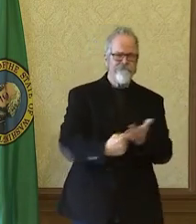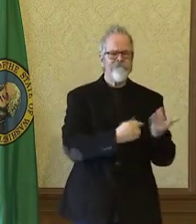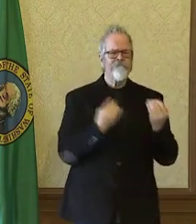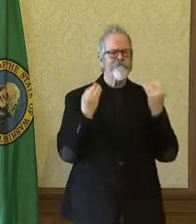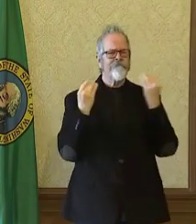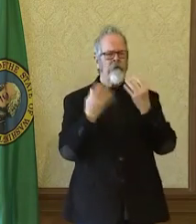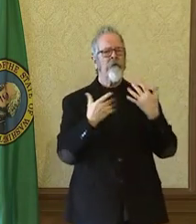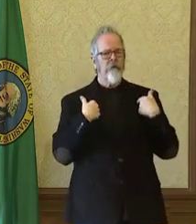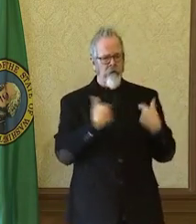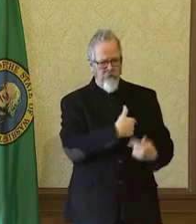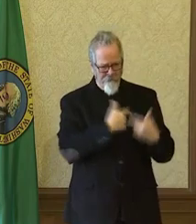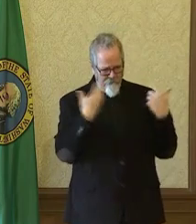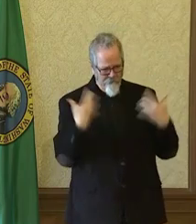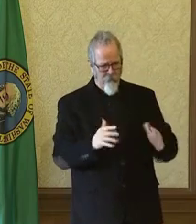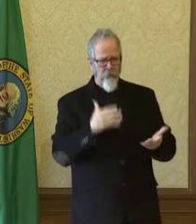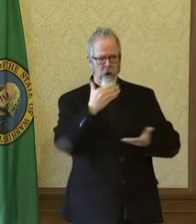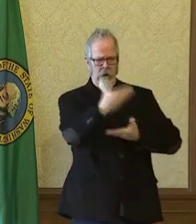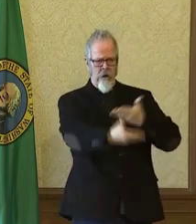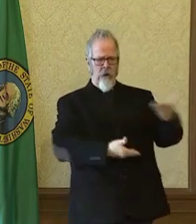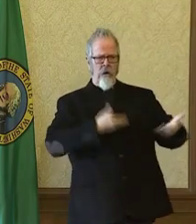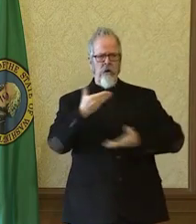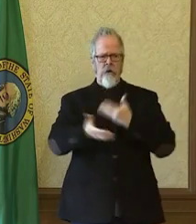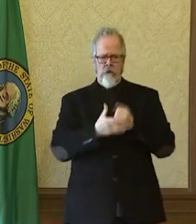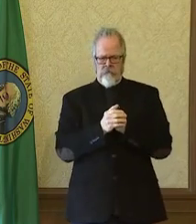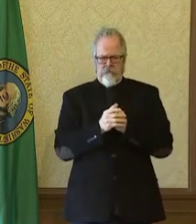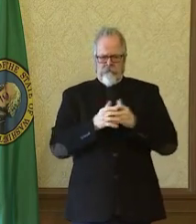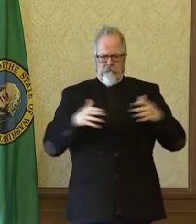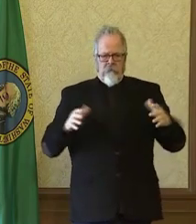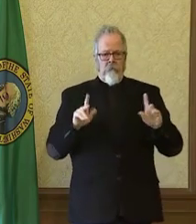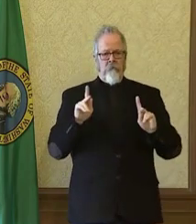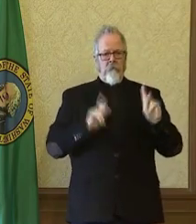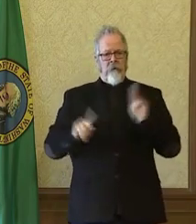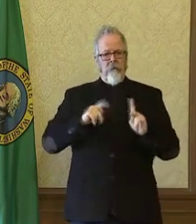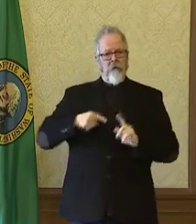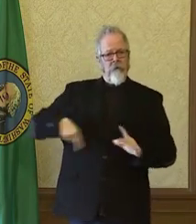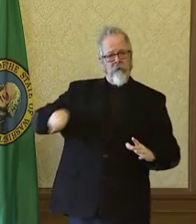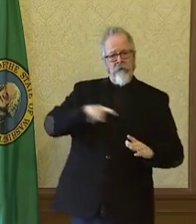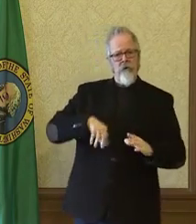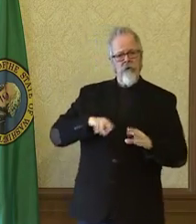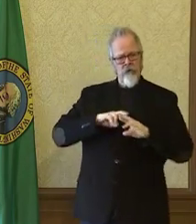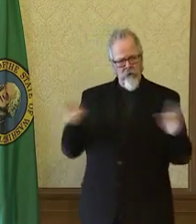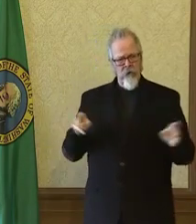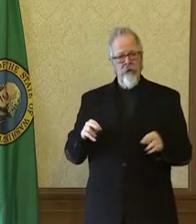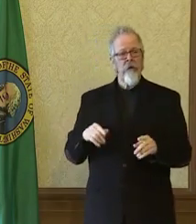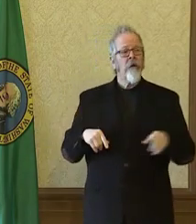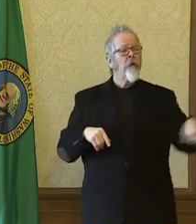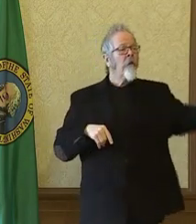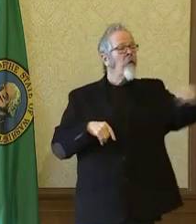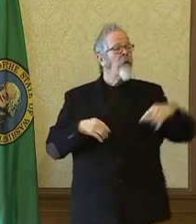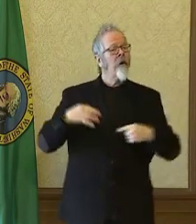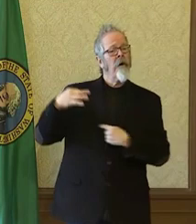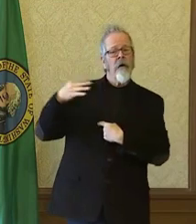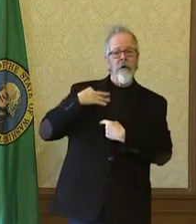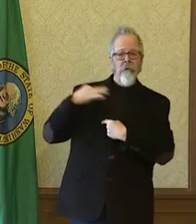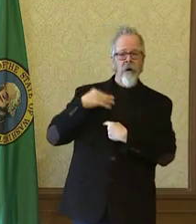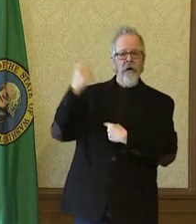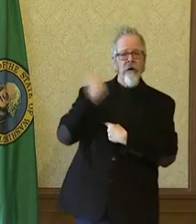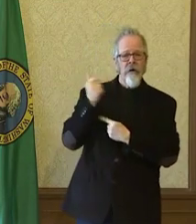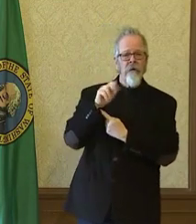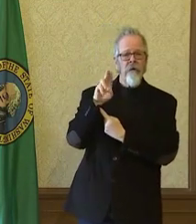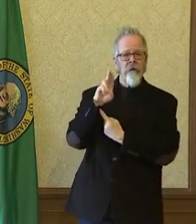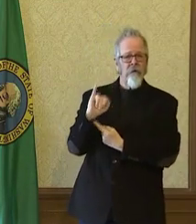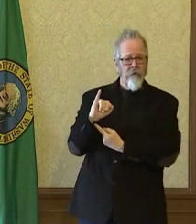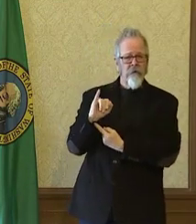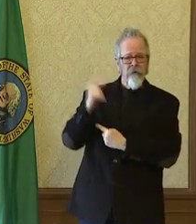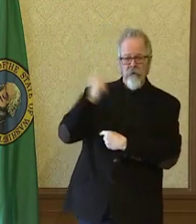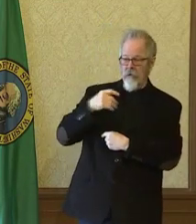coming. We have waived the 1-week waiting period so we can get cash to people who are unemployed as fast